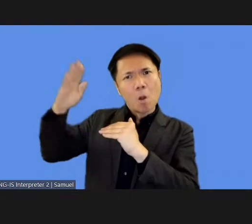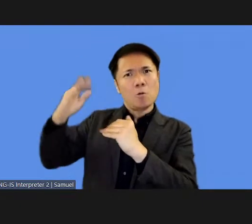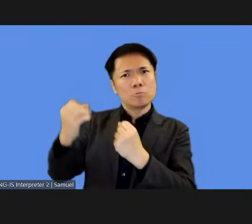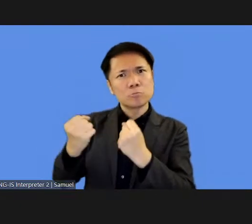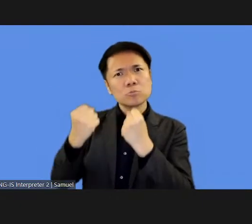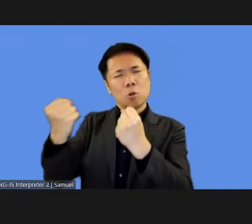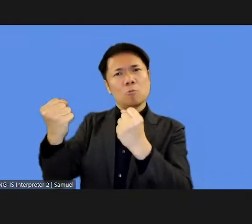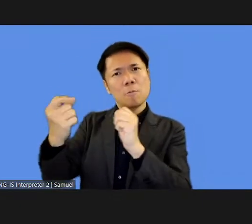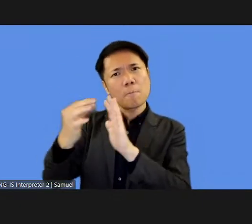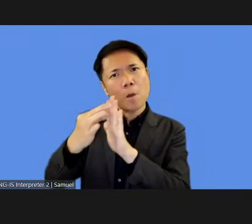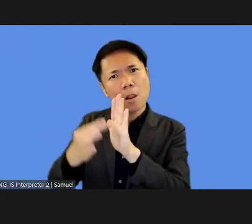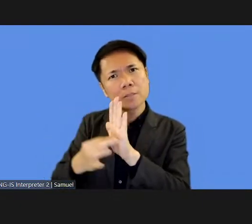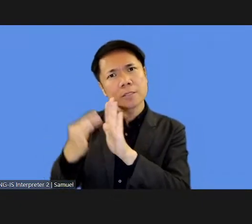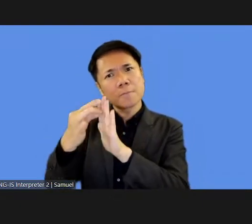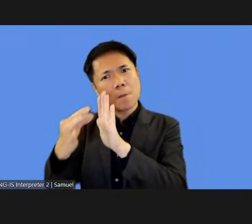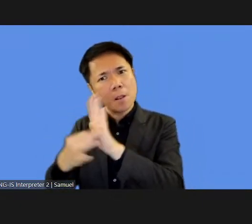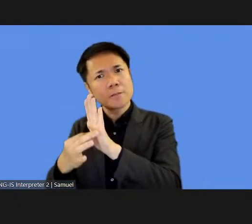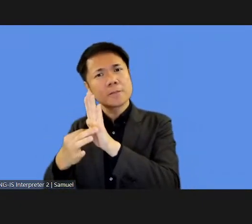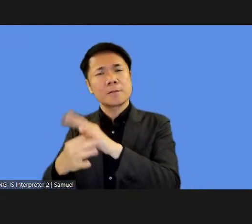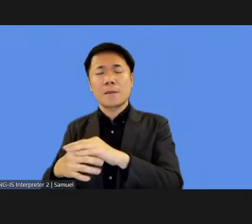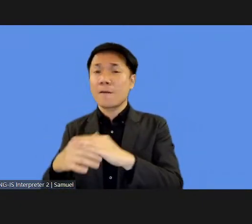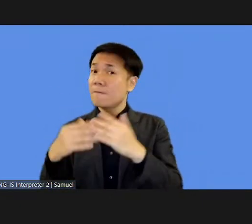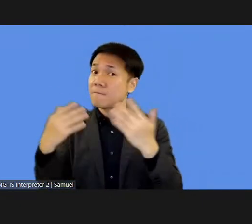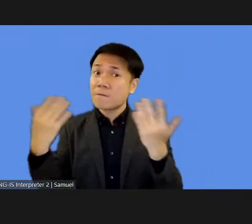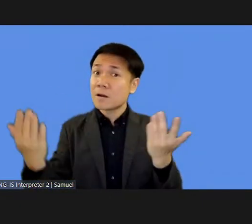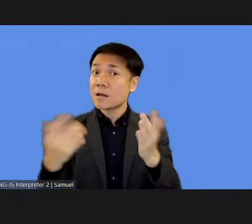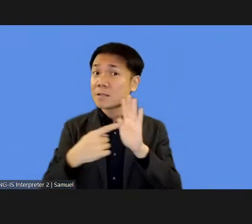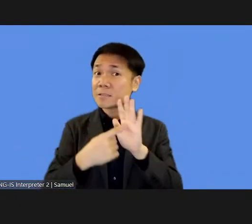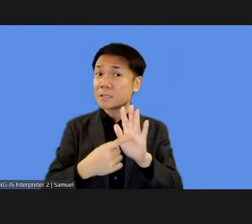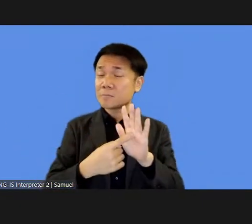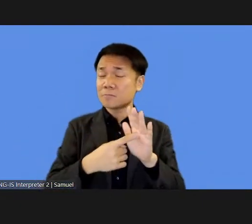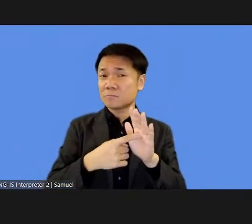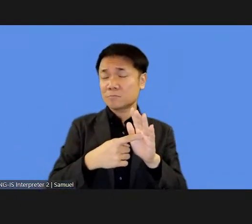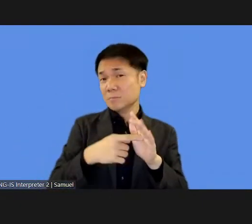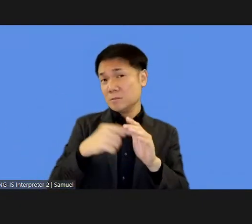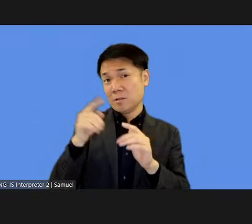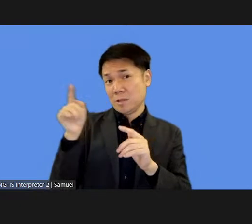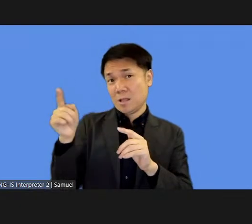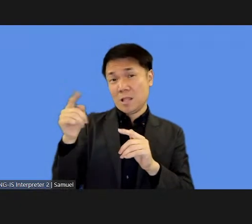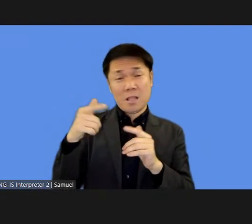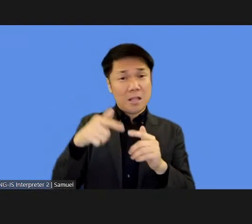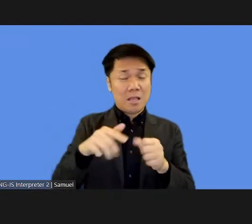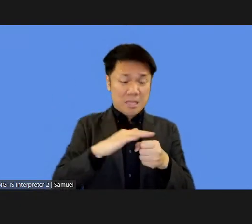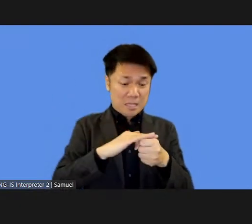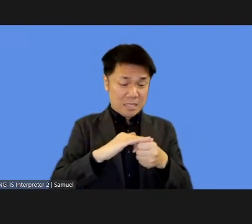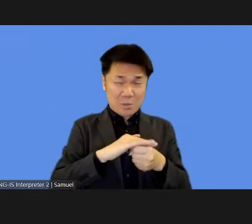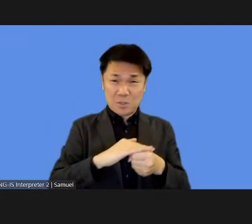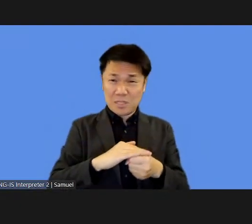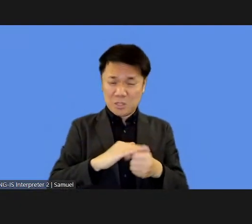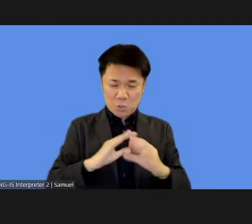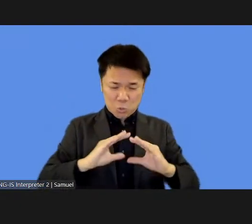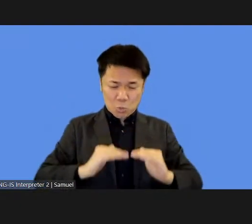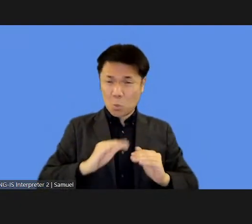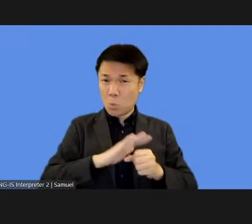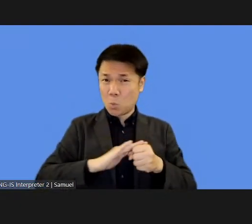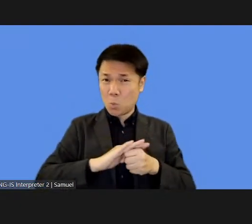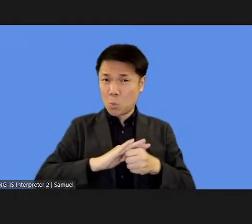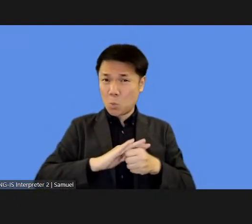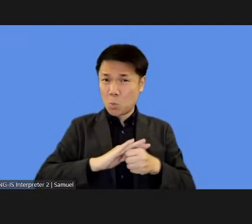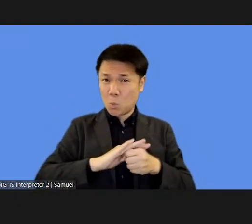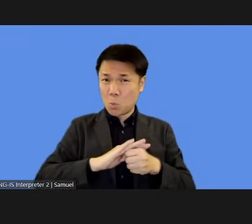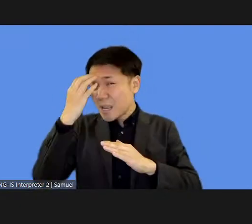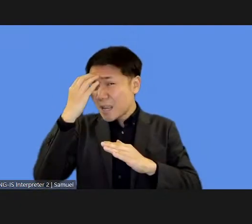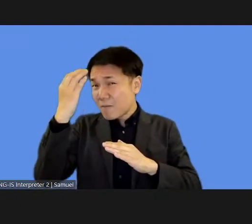risk management, I would give an example of what I have seen happening, especially with the county governments, where there has been a lot of progress